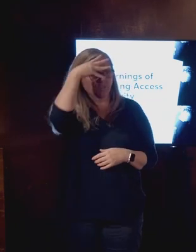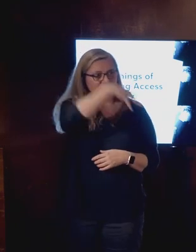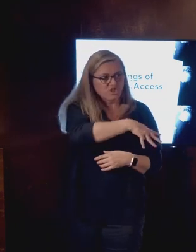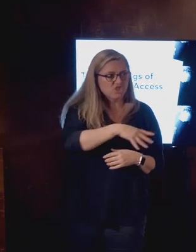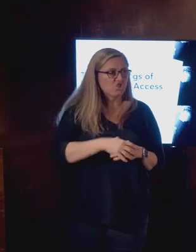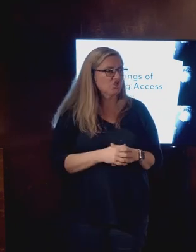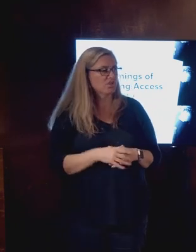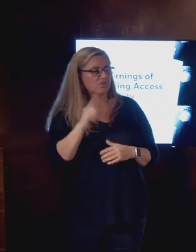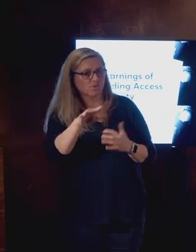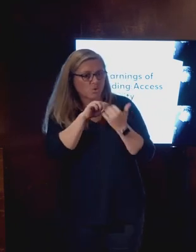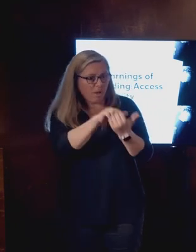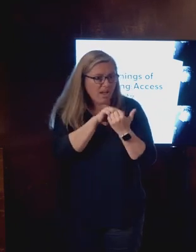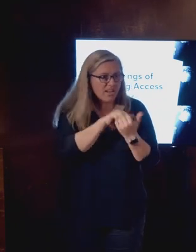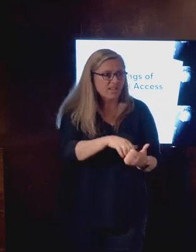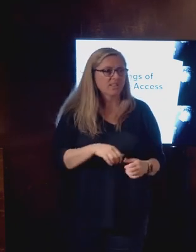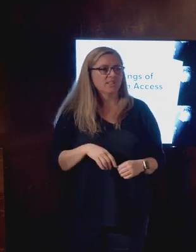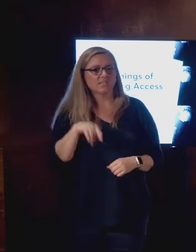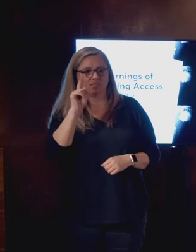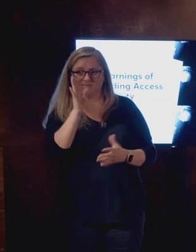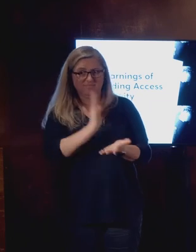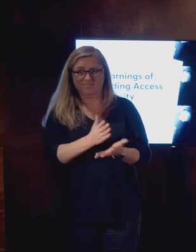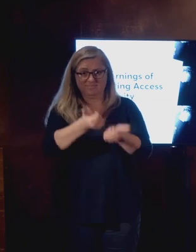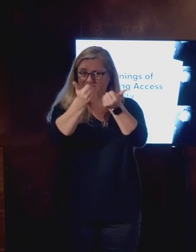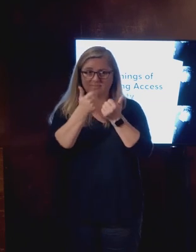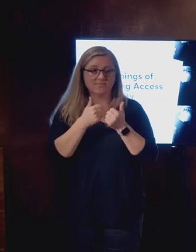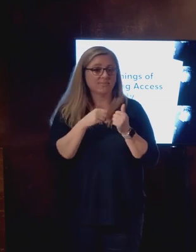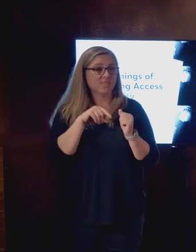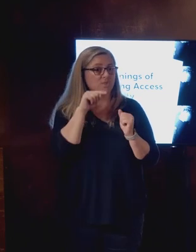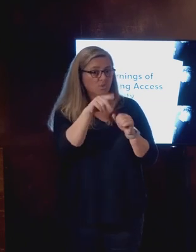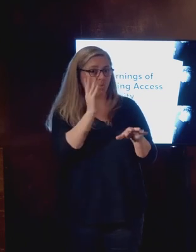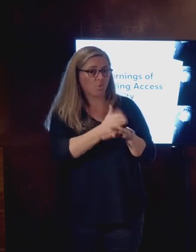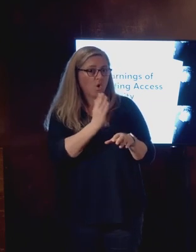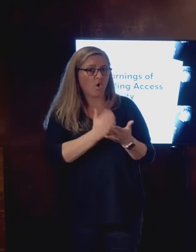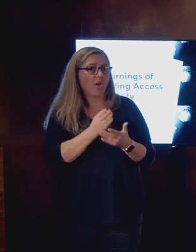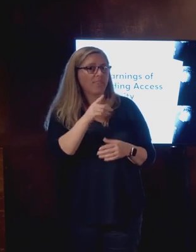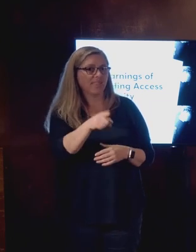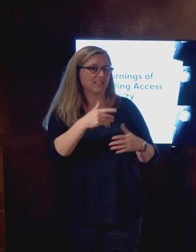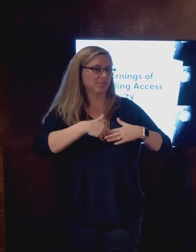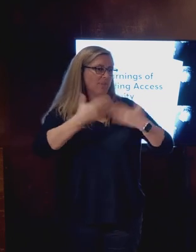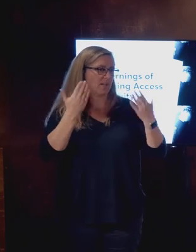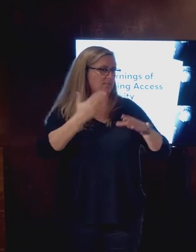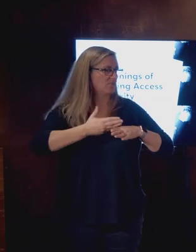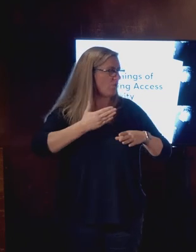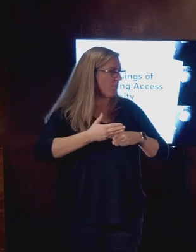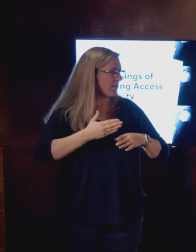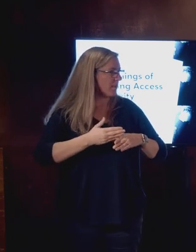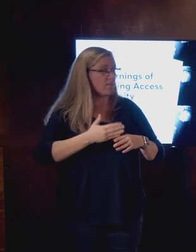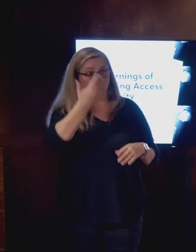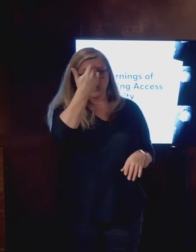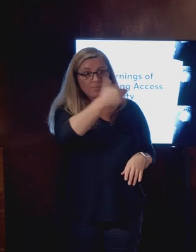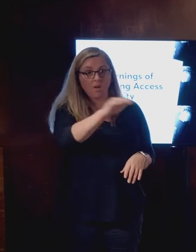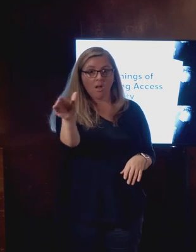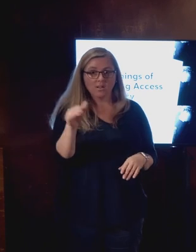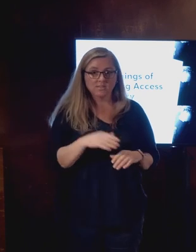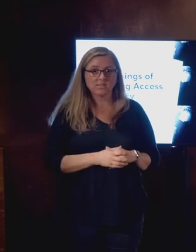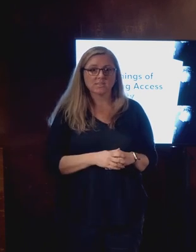you know, for partnering. I'm from Fringe, but it was really great to be able to, you know, work on this as part of my day job. Just a reminder as